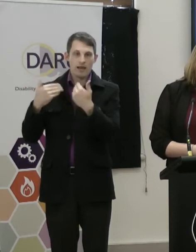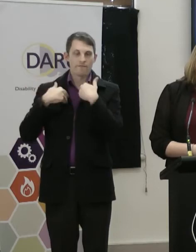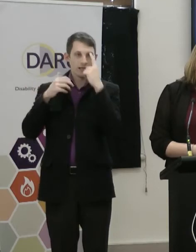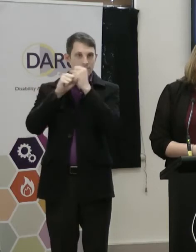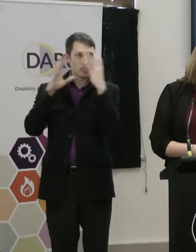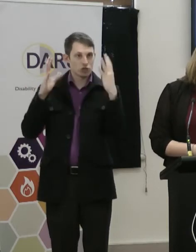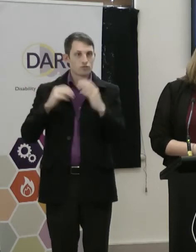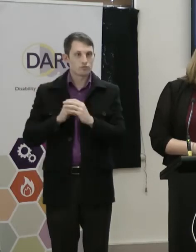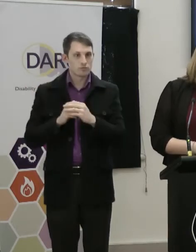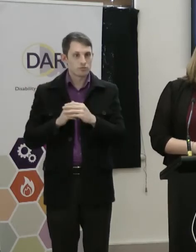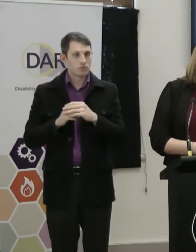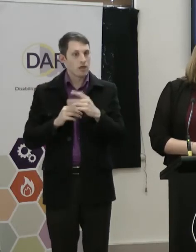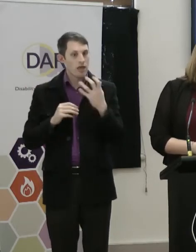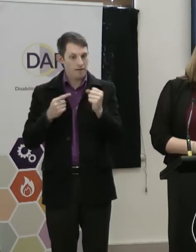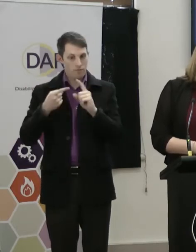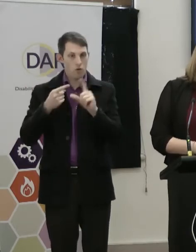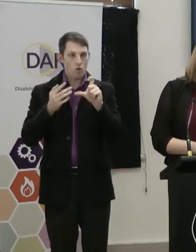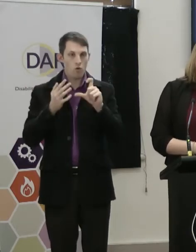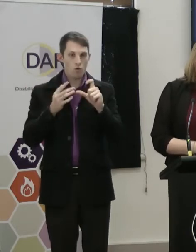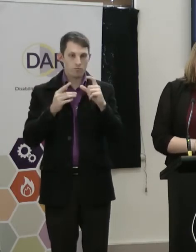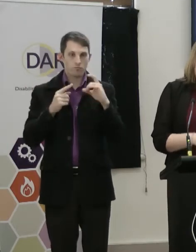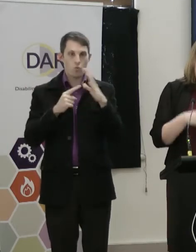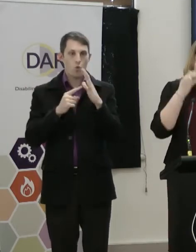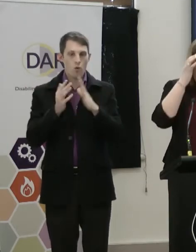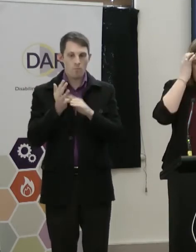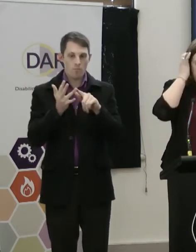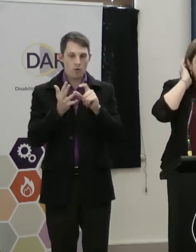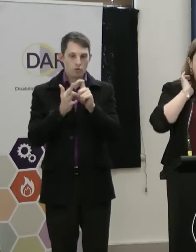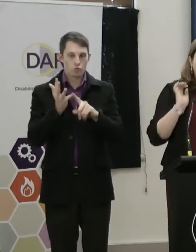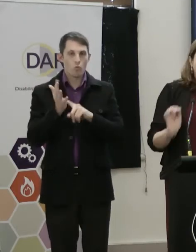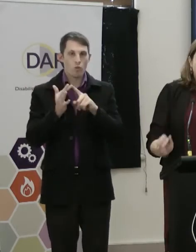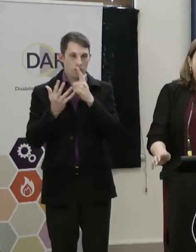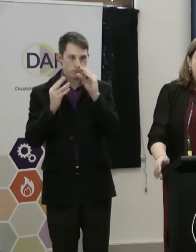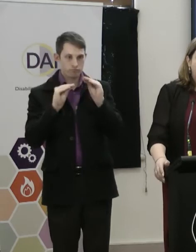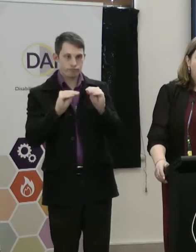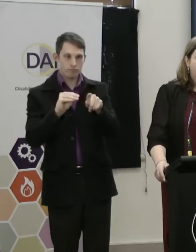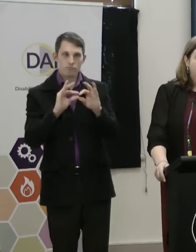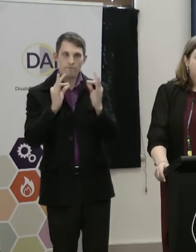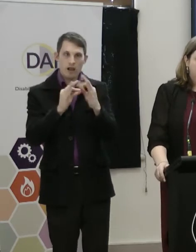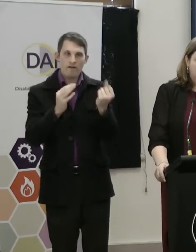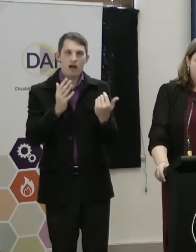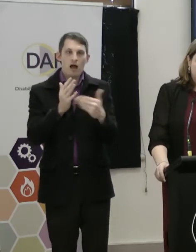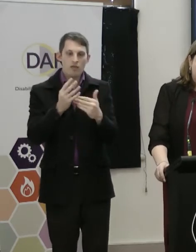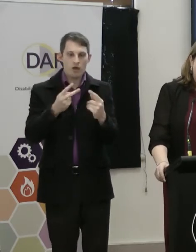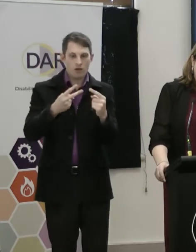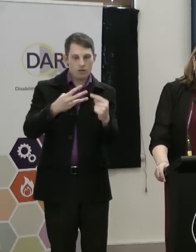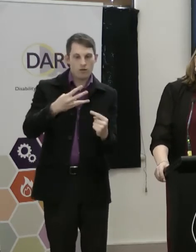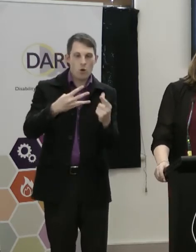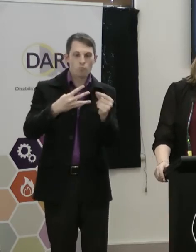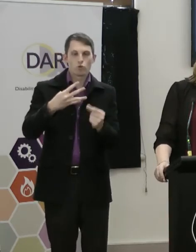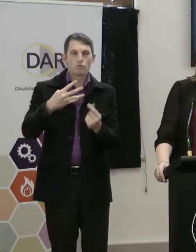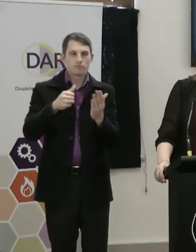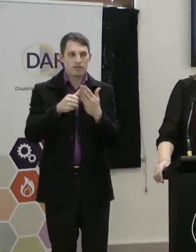module that apply to service providers, and then there are some supplementary ones depending upon the nature of the services that you're